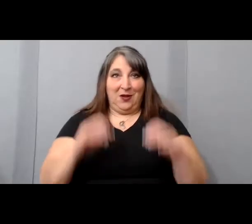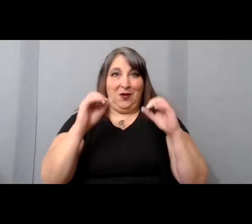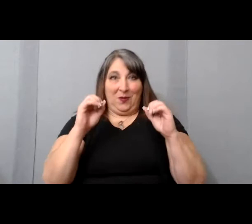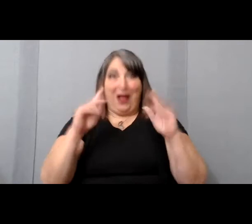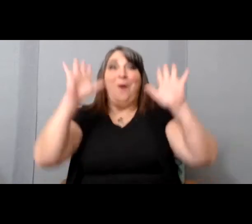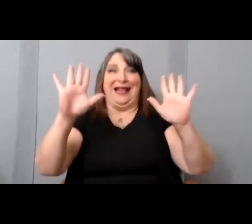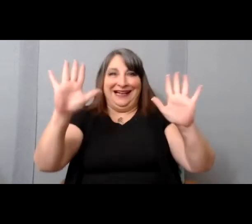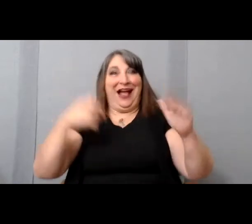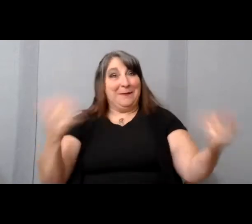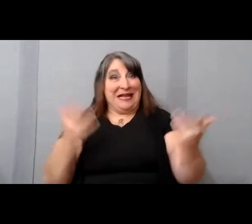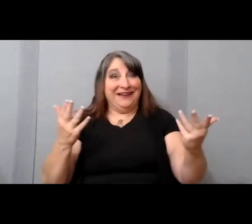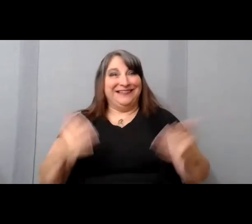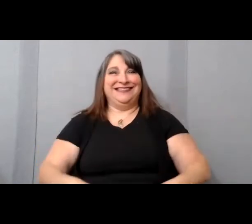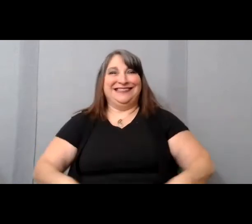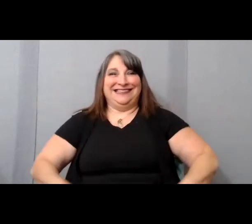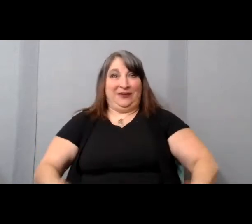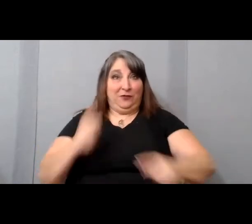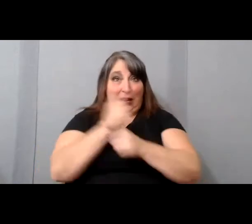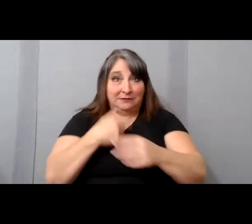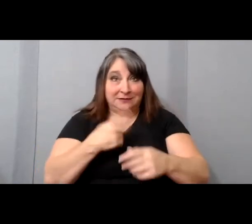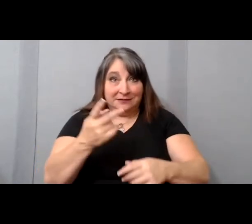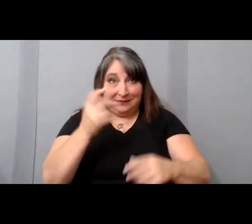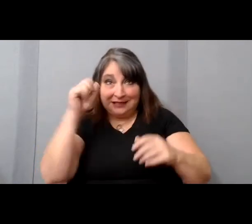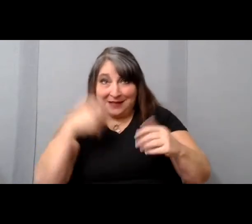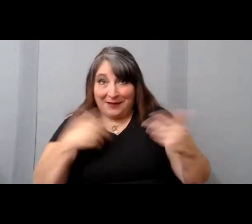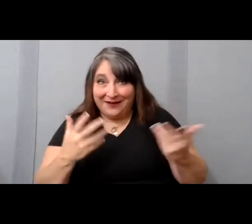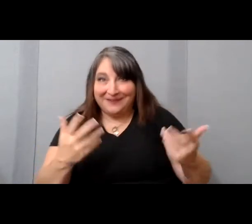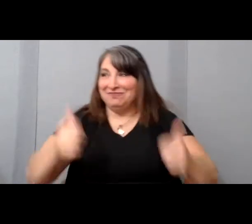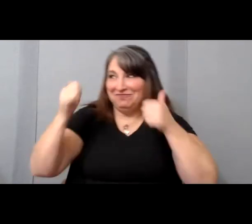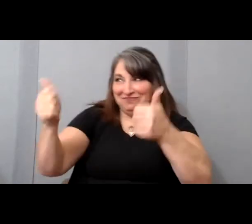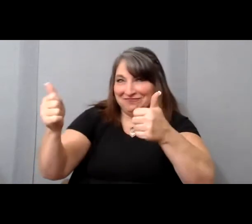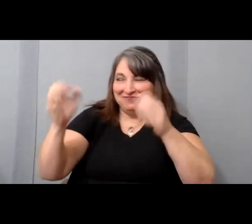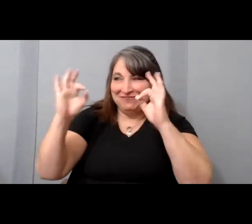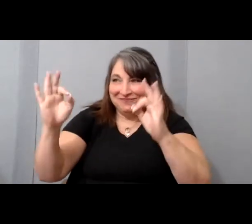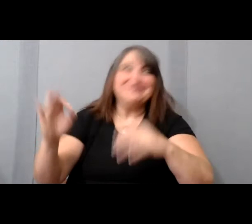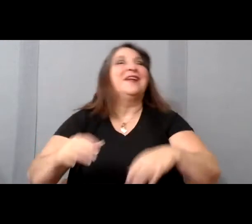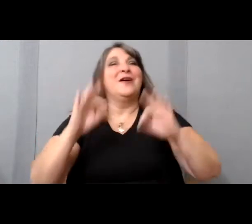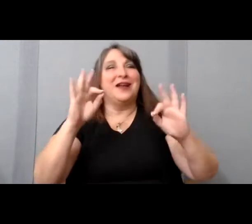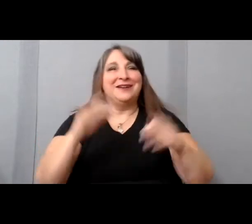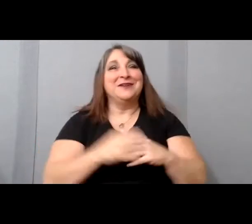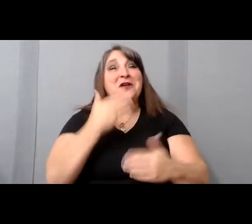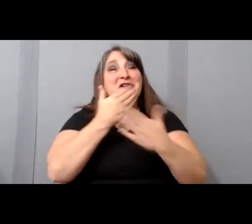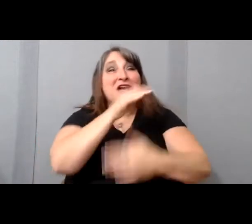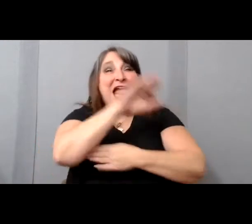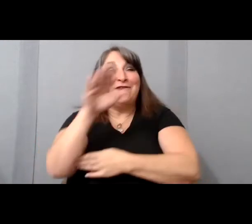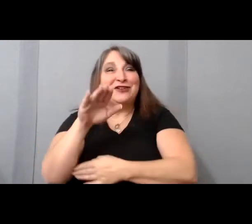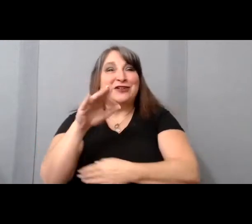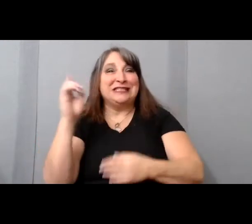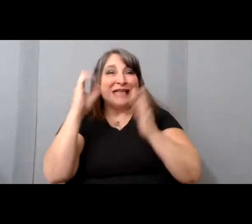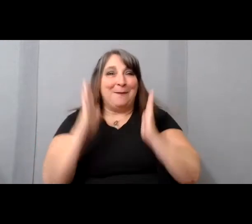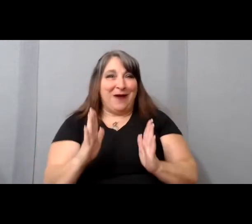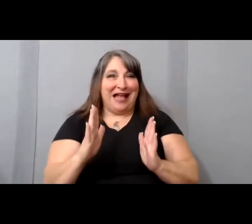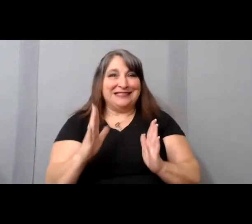Okay, here I am, right? Yes? You're good to go. Good. Good afternoon, Democrats,